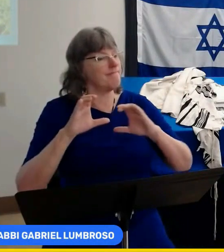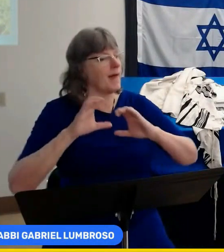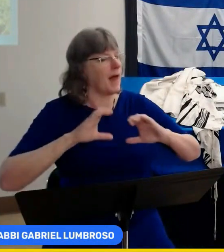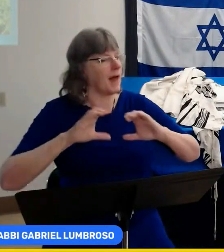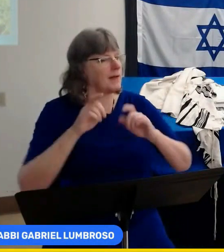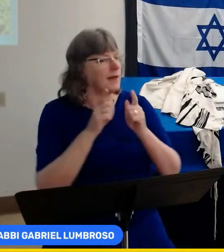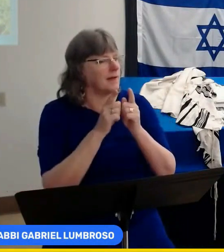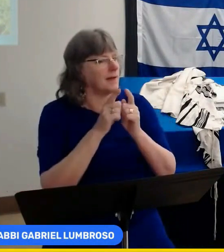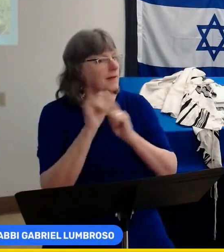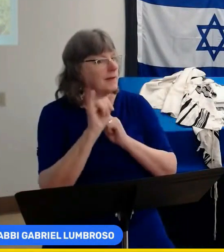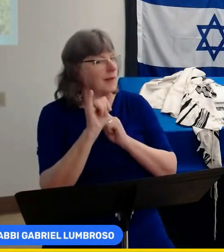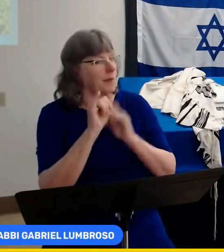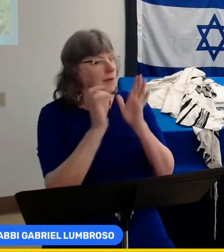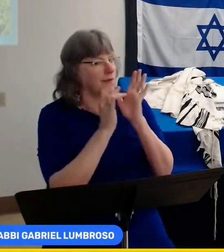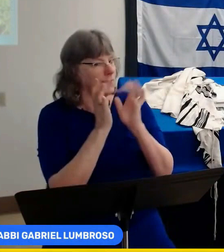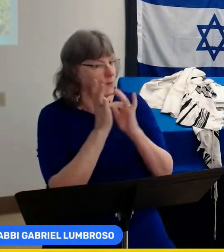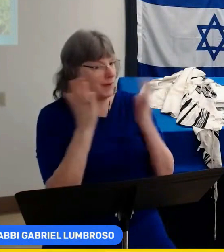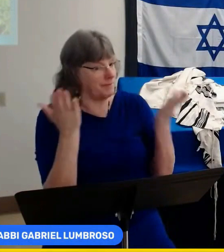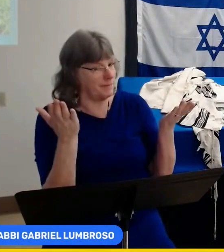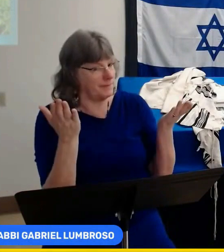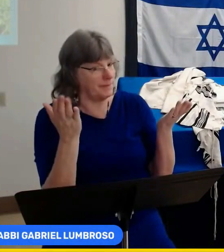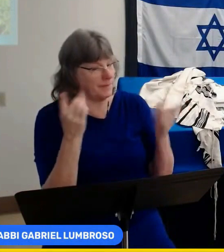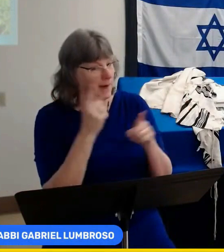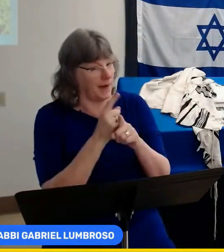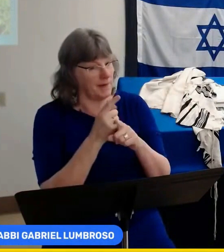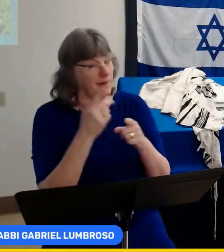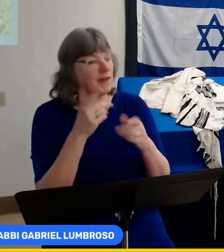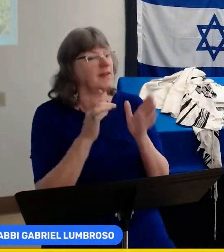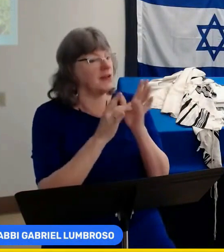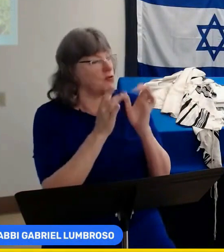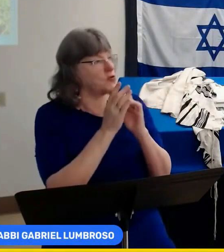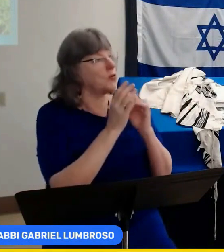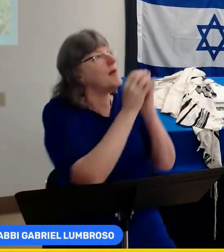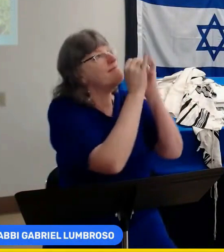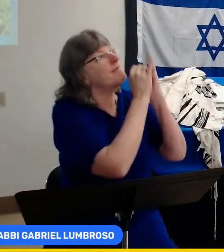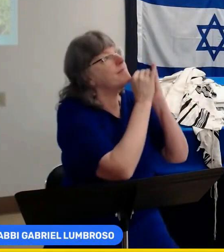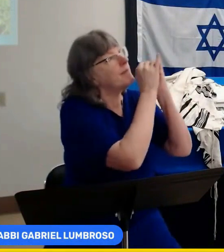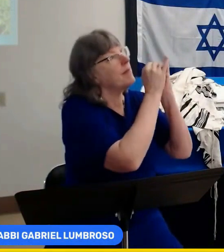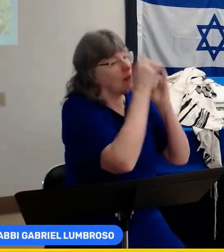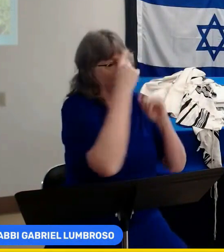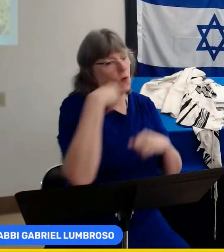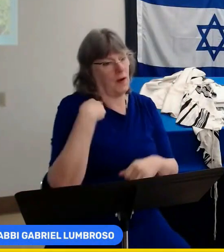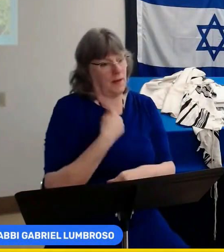through the atonement of the messianic figure, Yeshua,